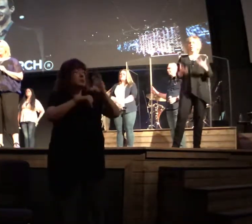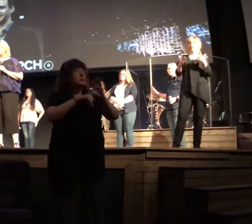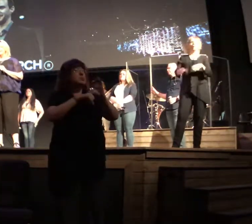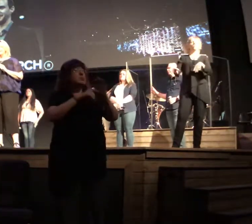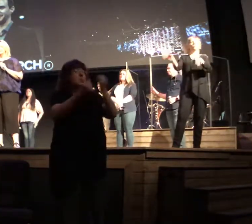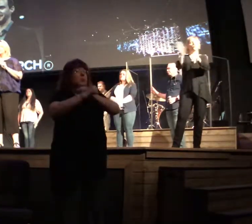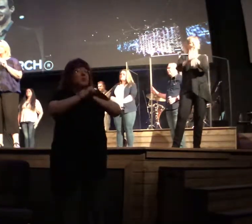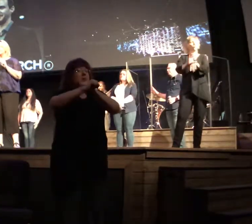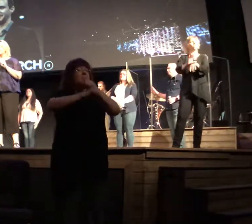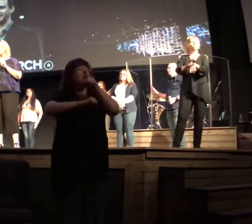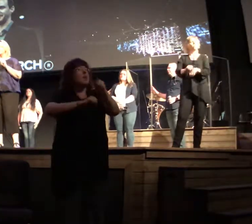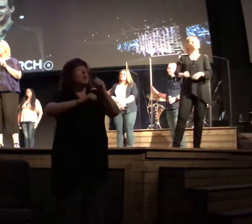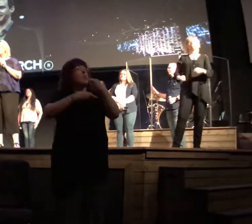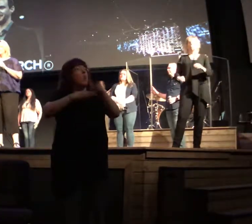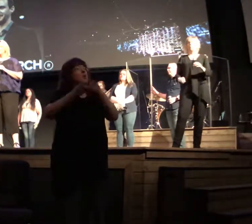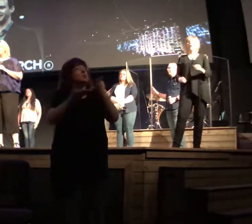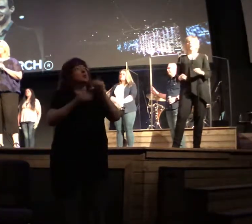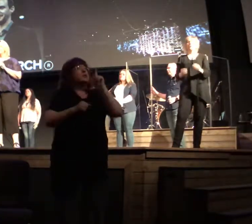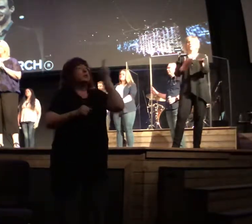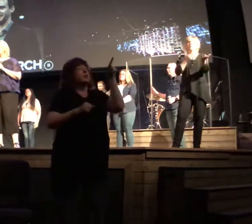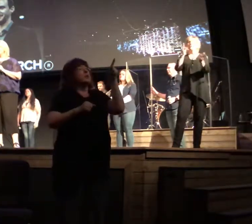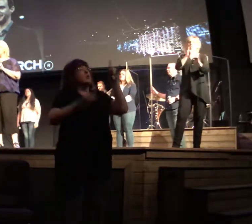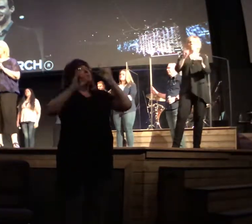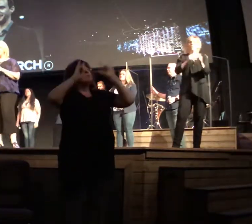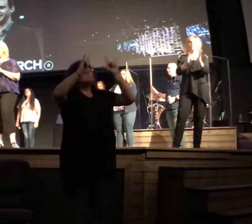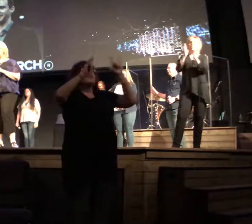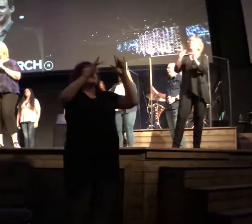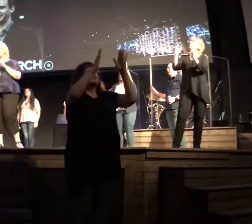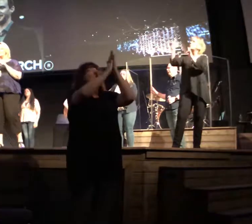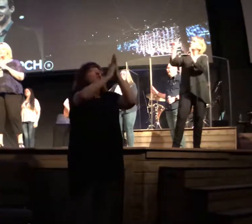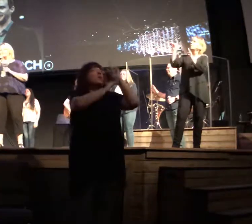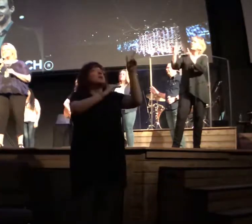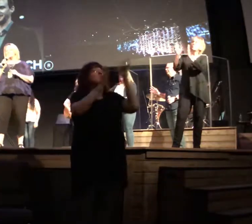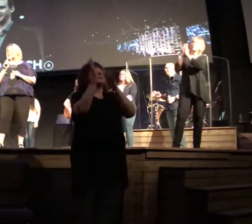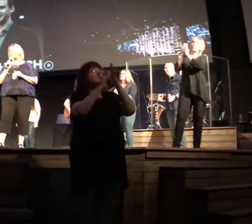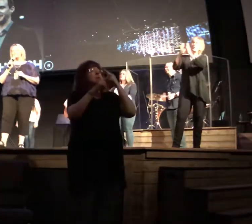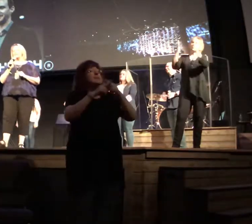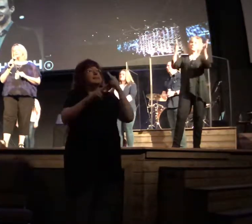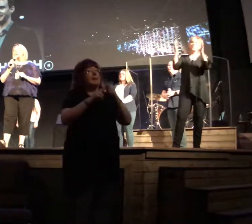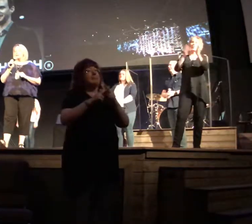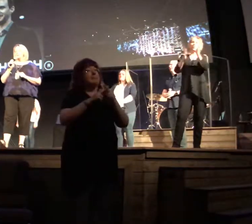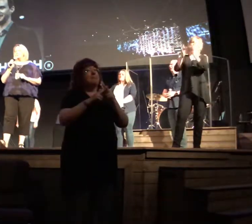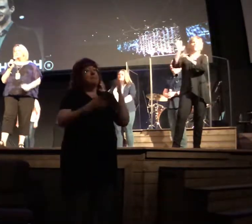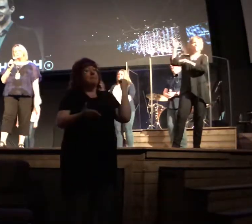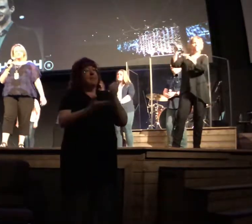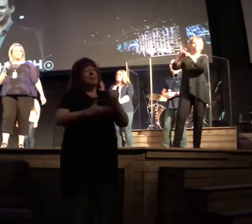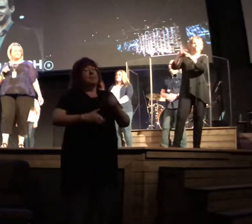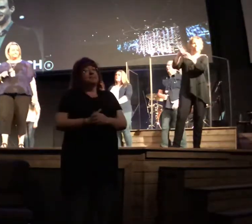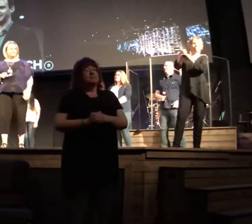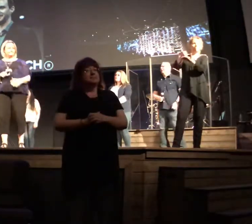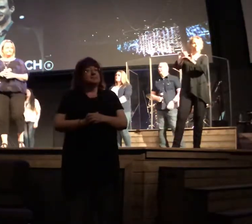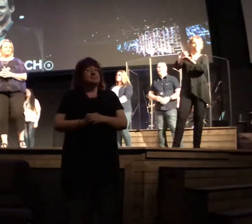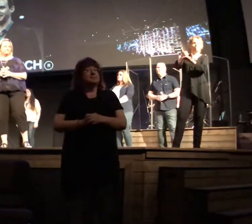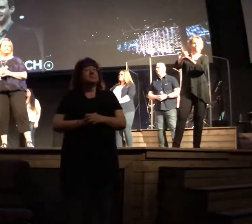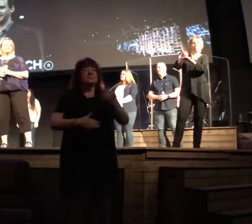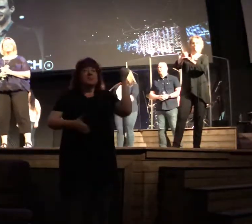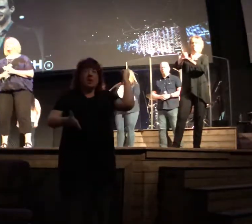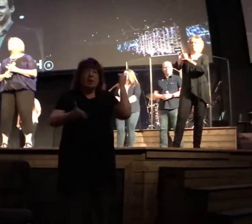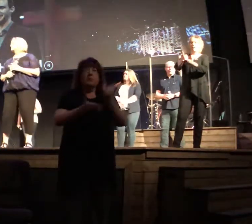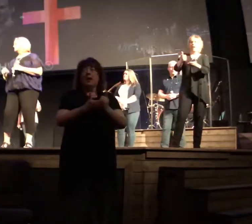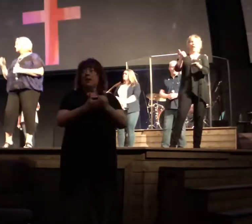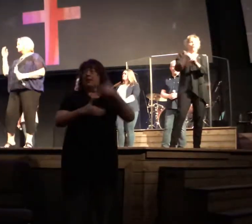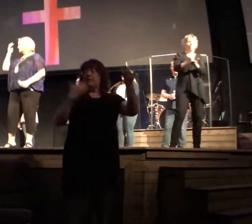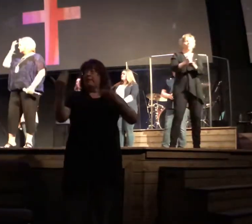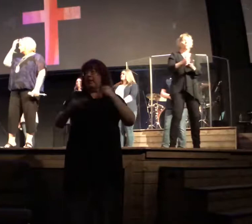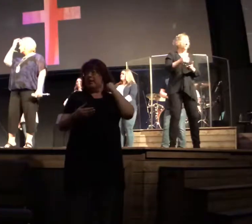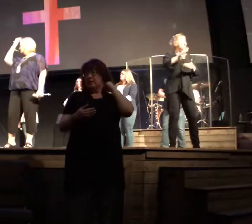Protect them as they serve you. We love you. We praise you. In Jesus' name, amen. Amen. I